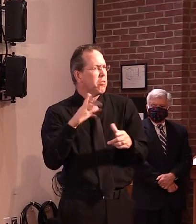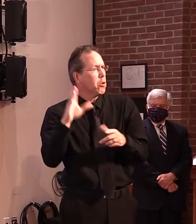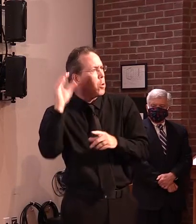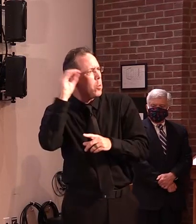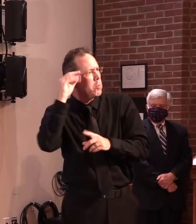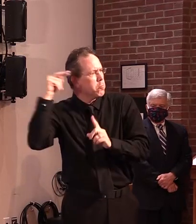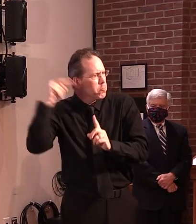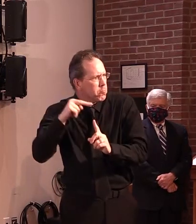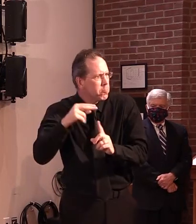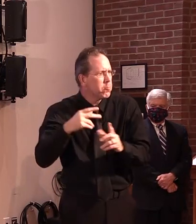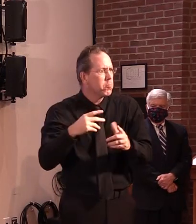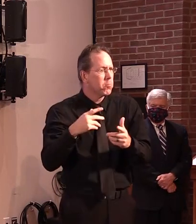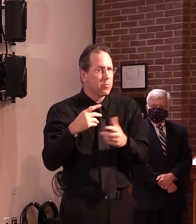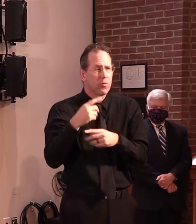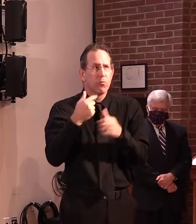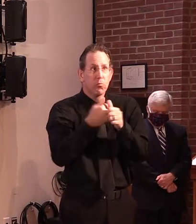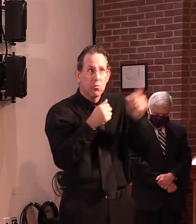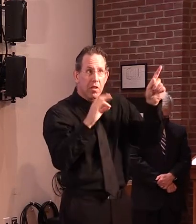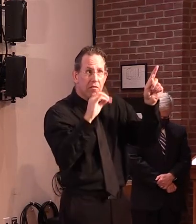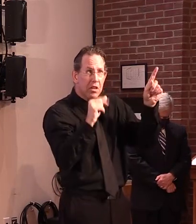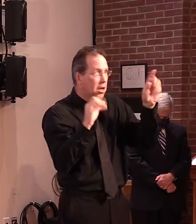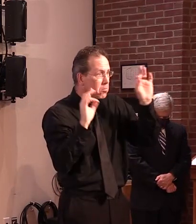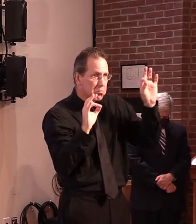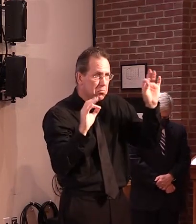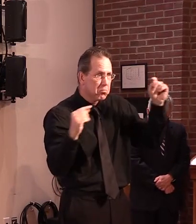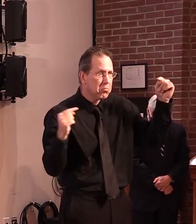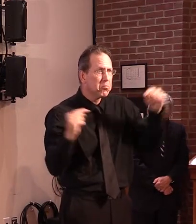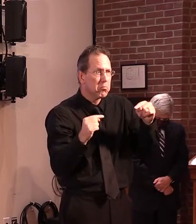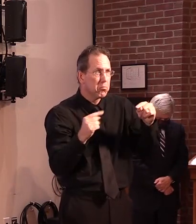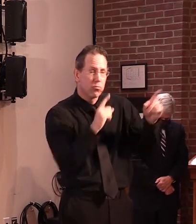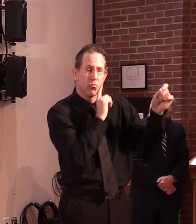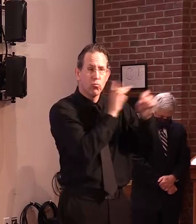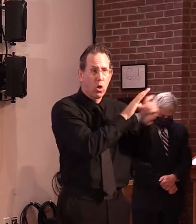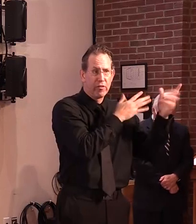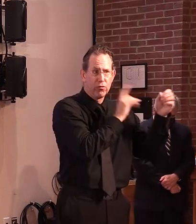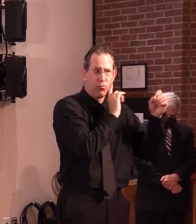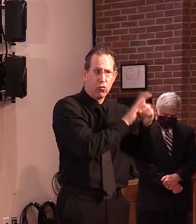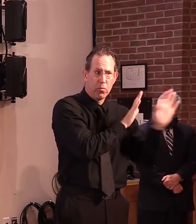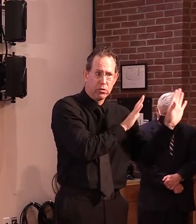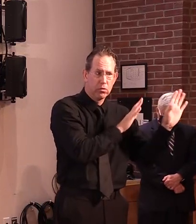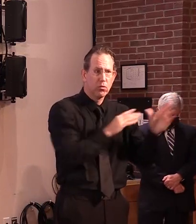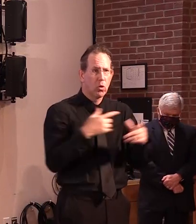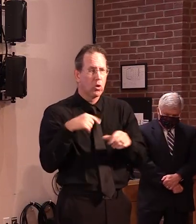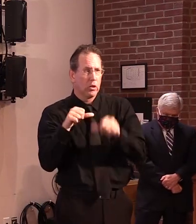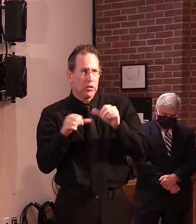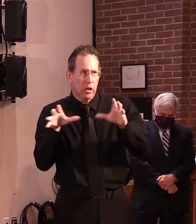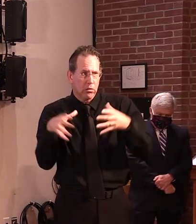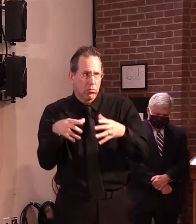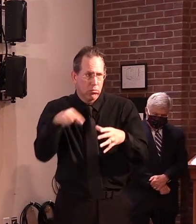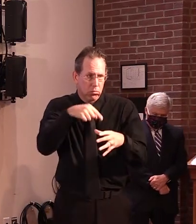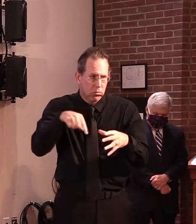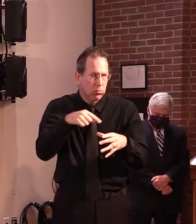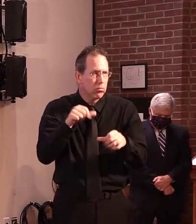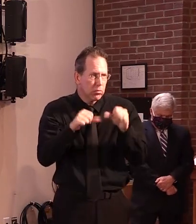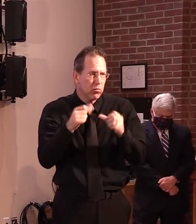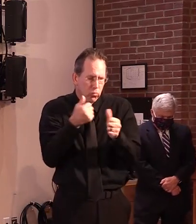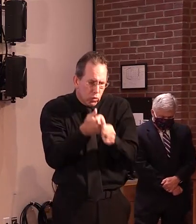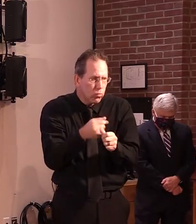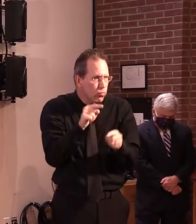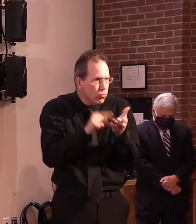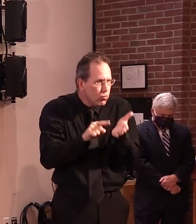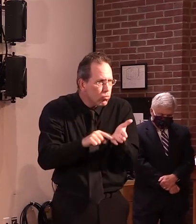FDA. They have pledged that they will do what the science tells them to do. So I can tell you, based on